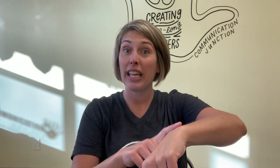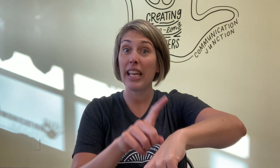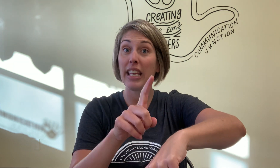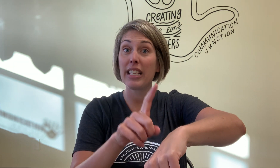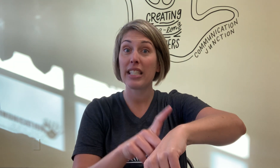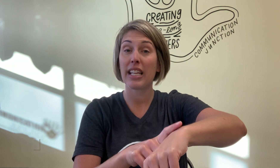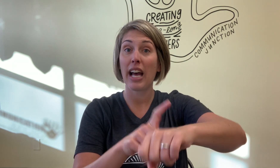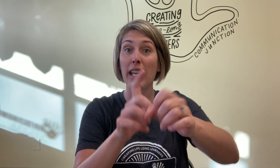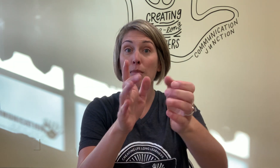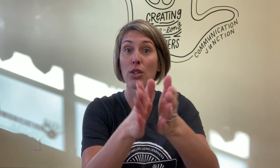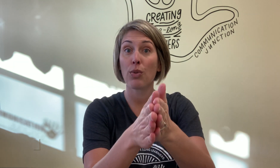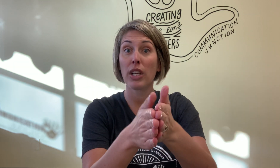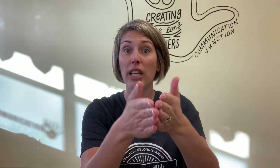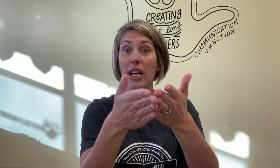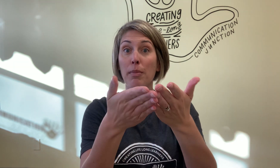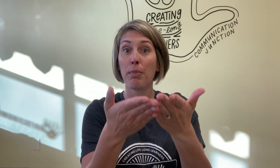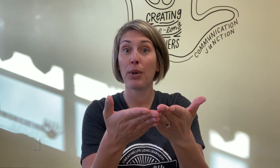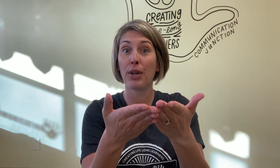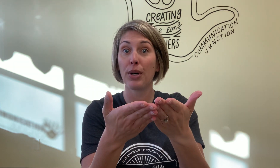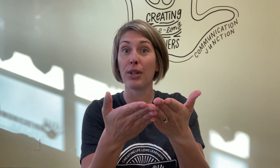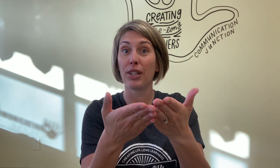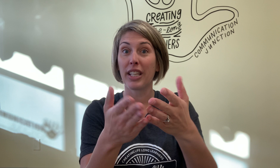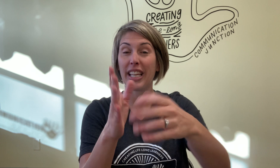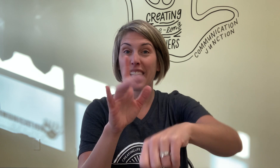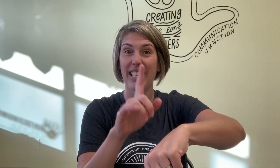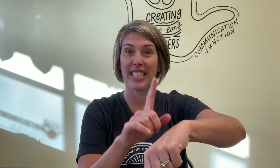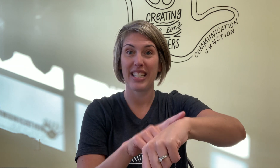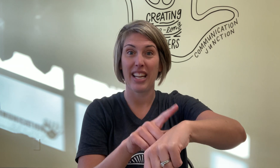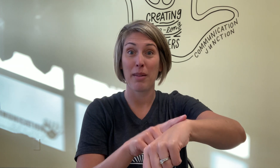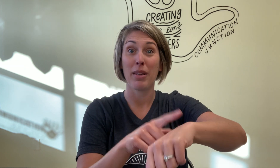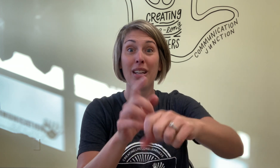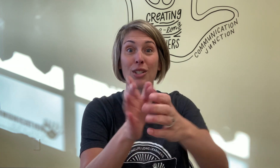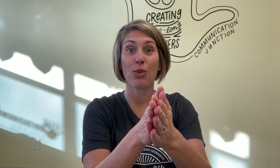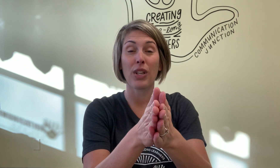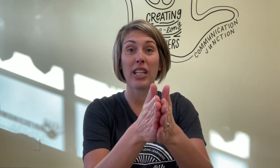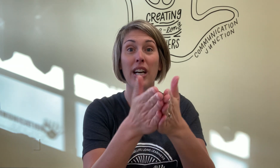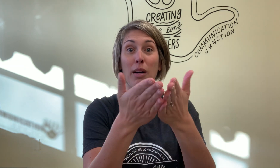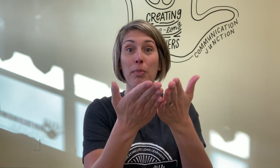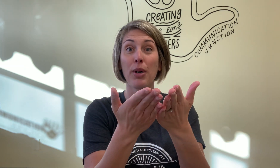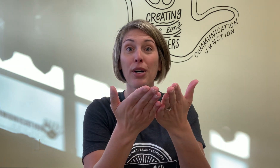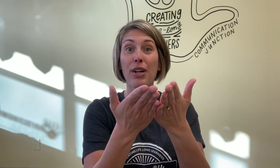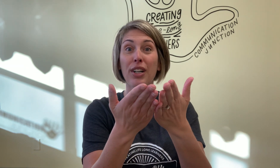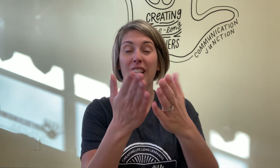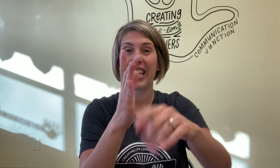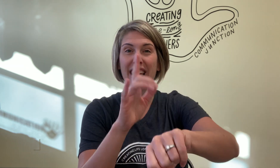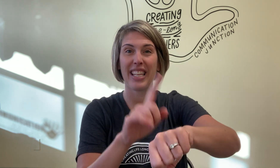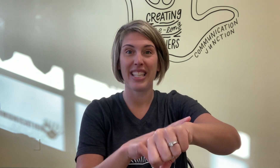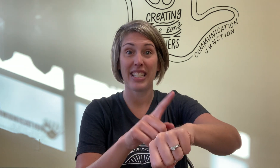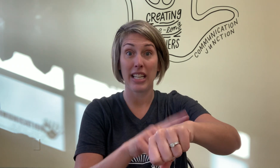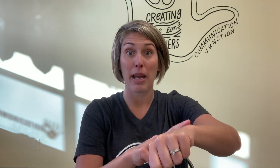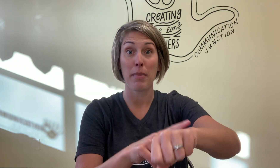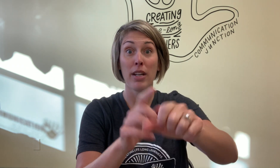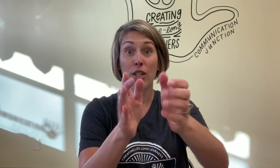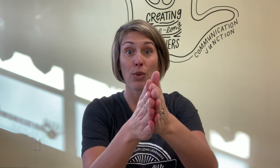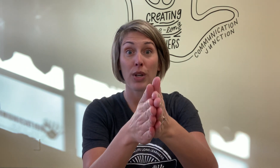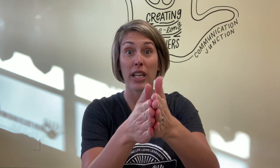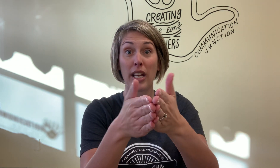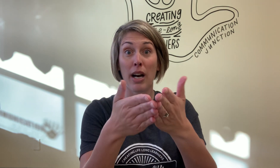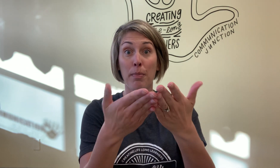It is time to read a book. It is time to read a book. It is time to read a